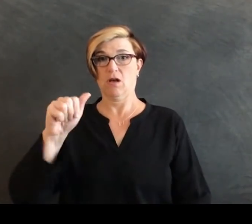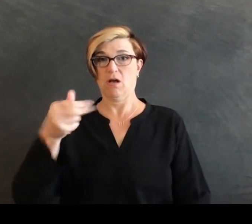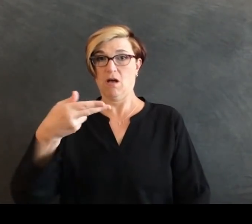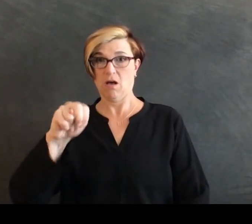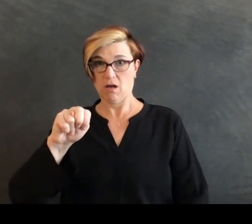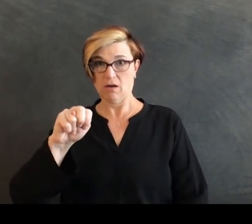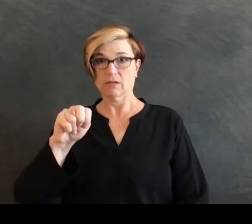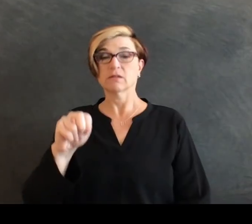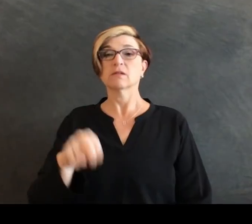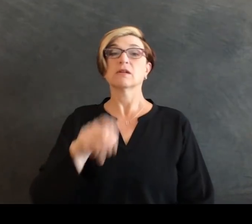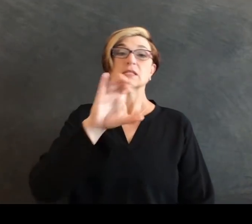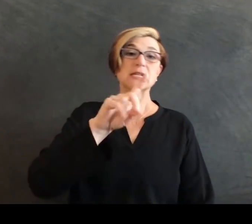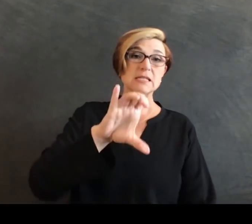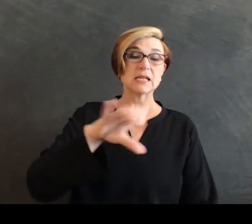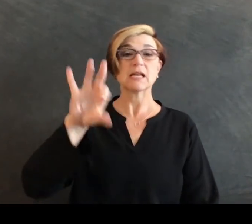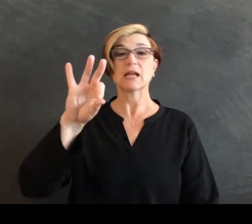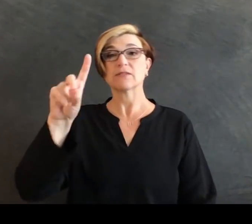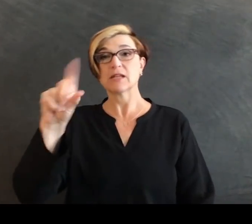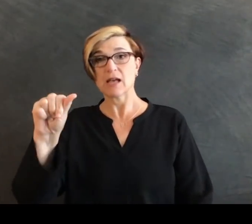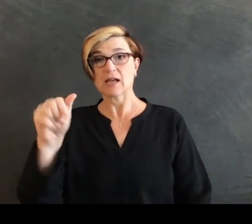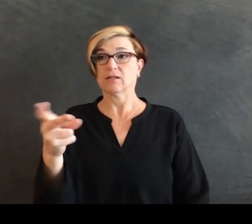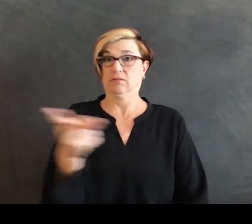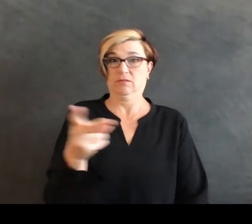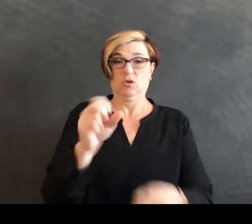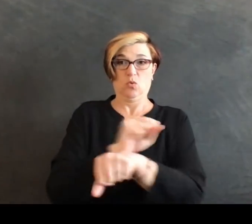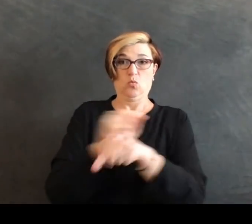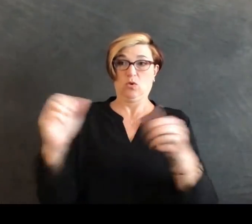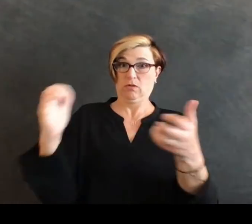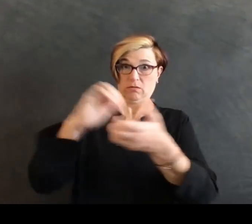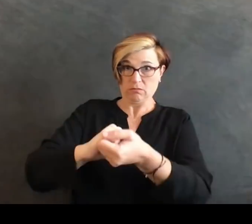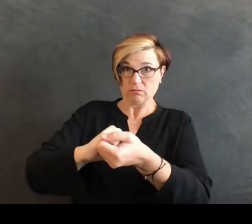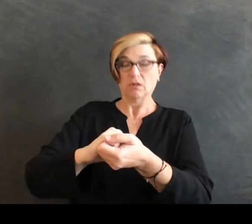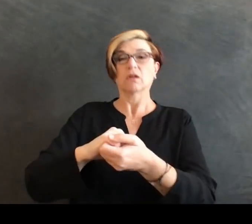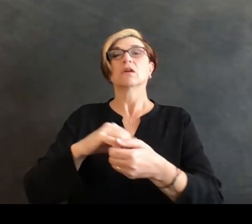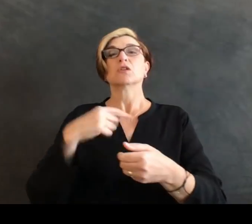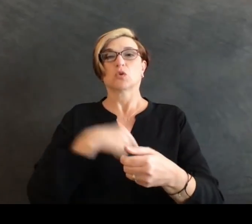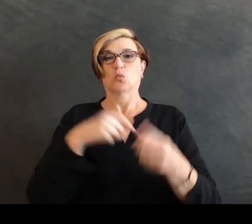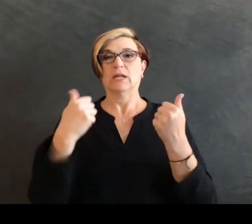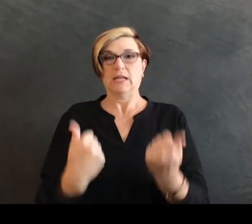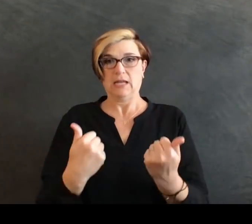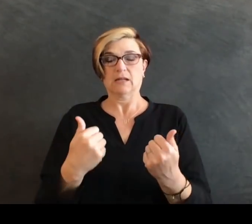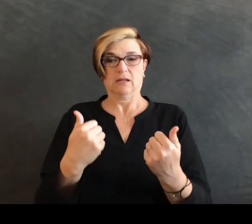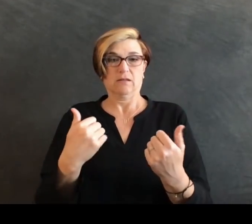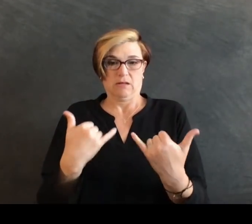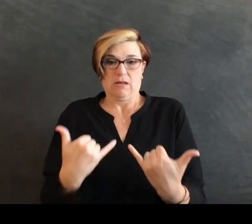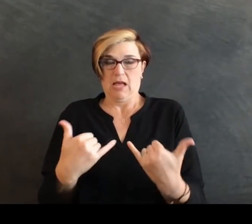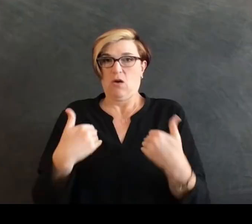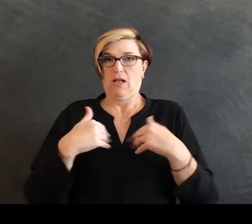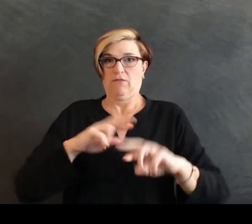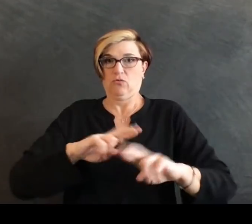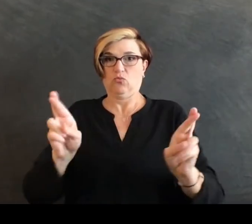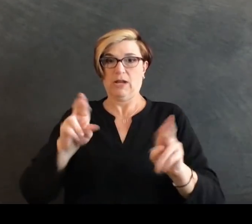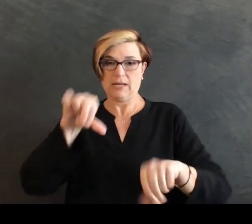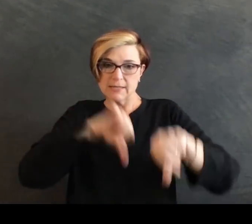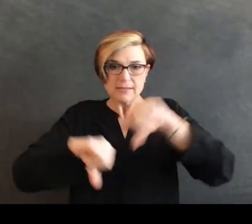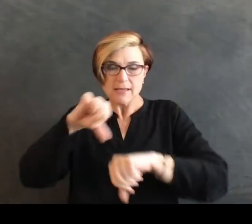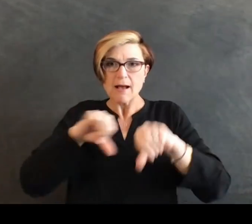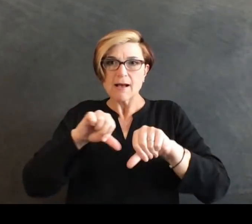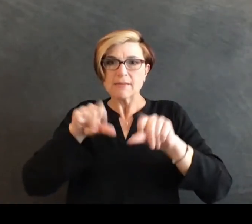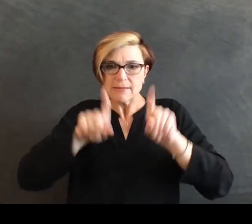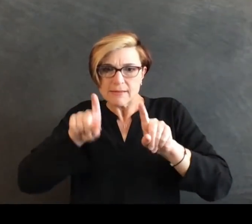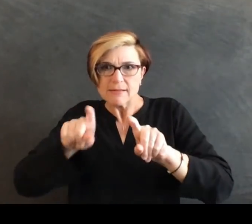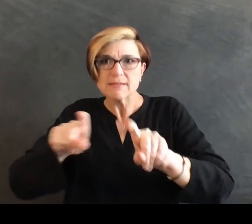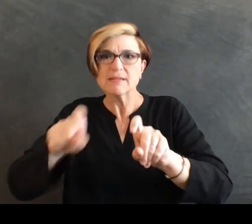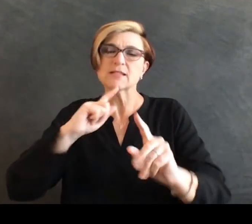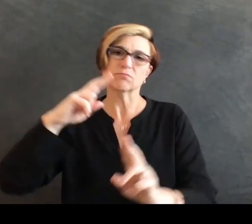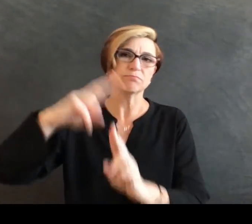on an aggressive scale with the scientific rigor that Americans expect. Working with our testing coordinator, Admiral